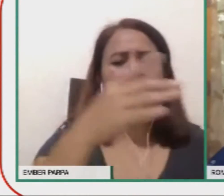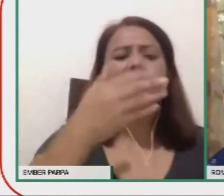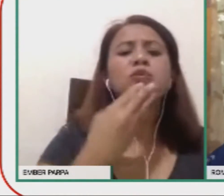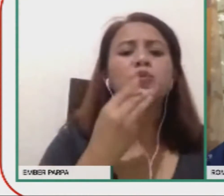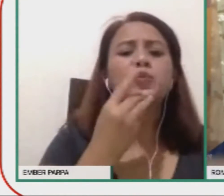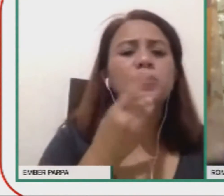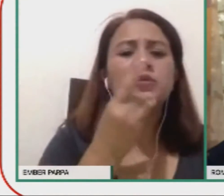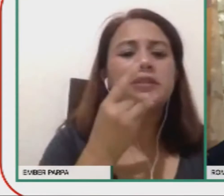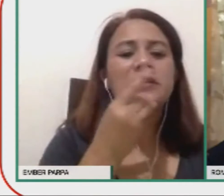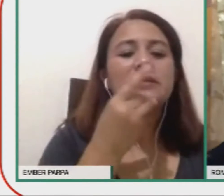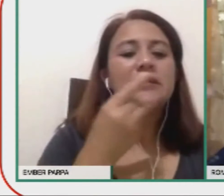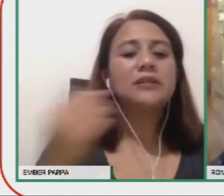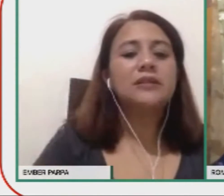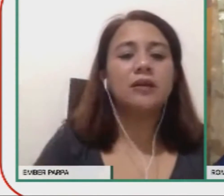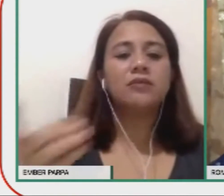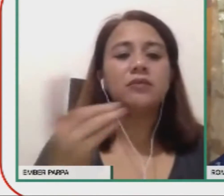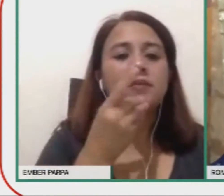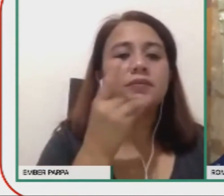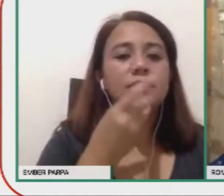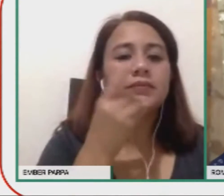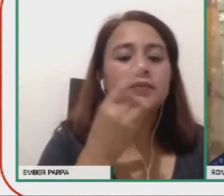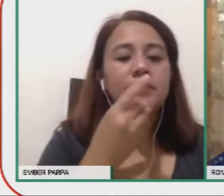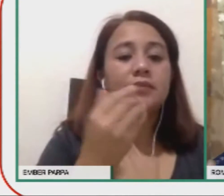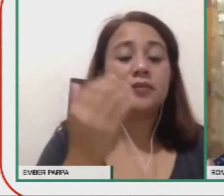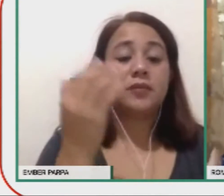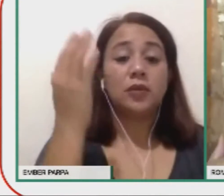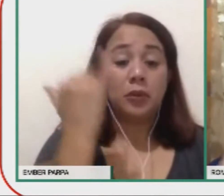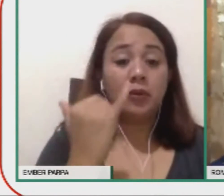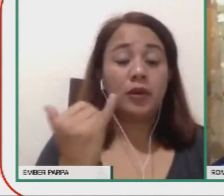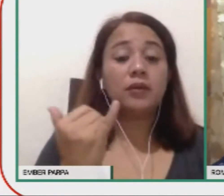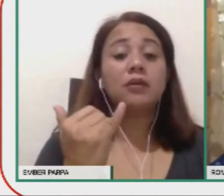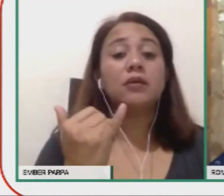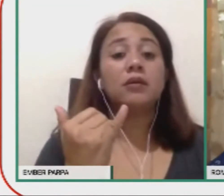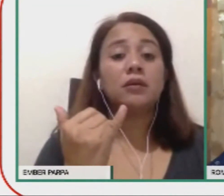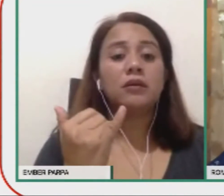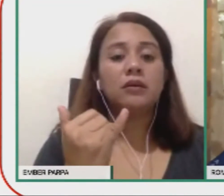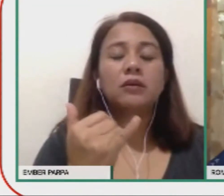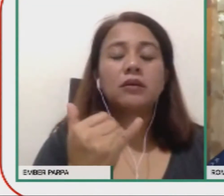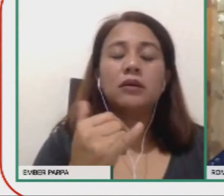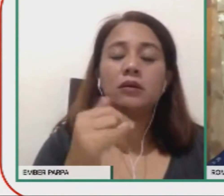But what I told her is, it's also up to you.